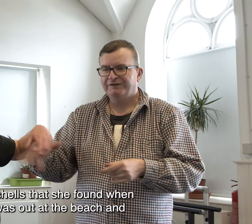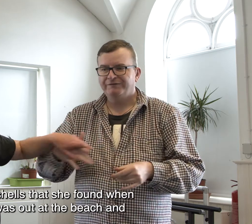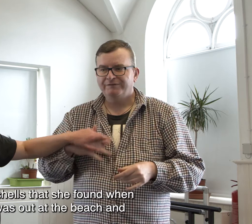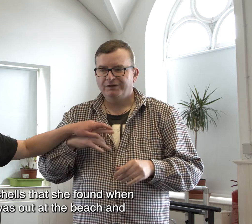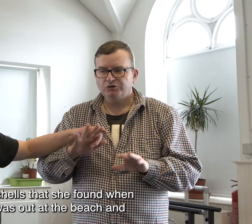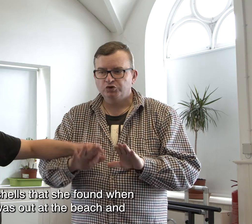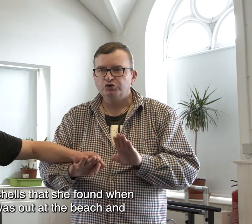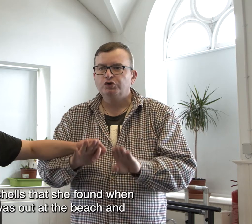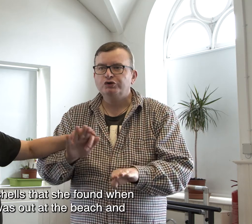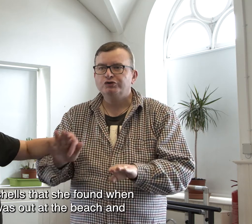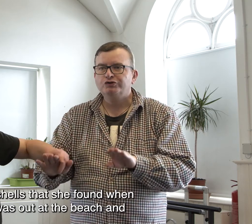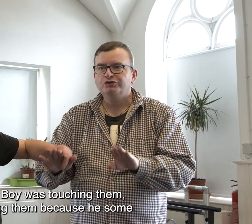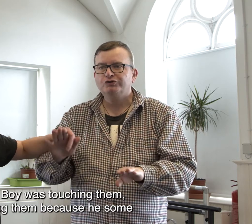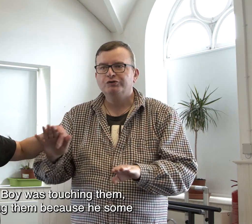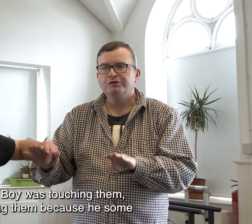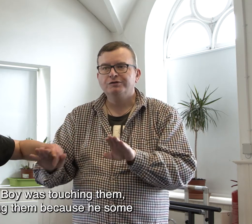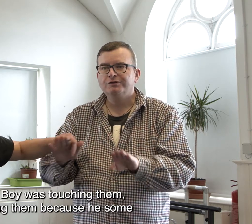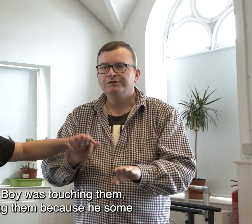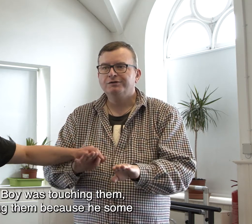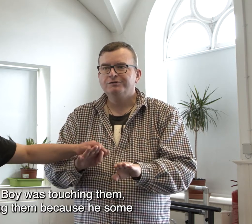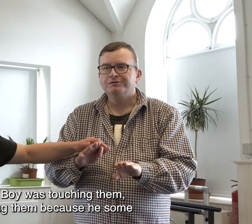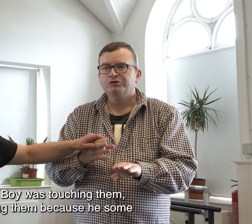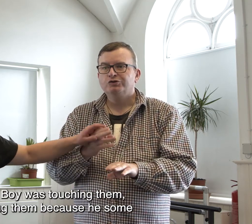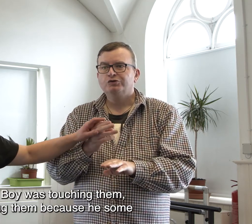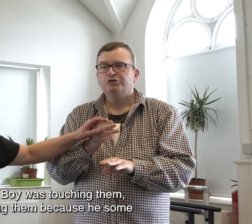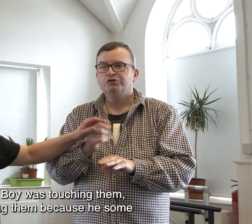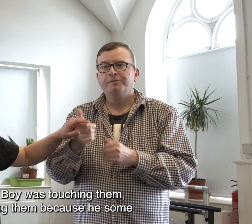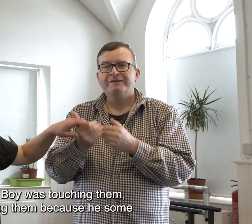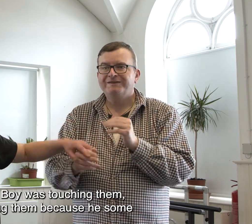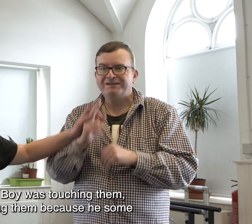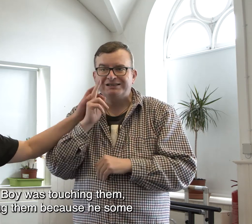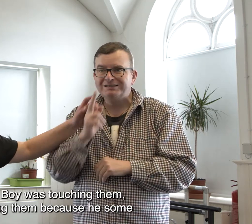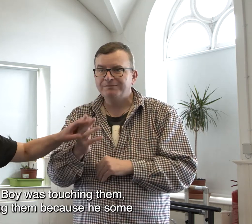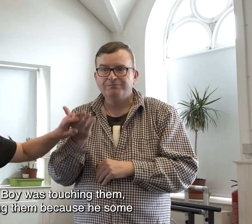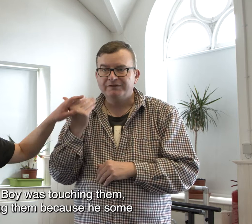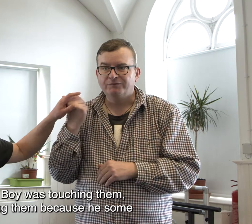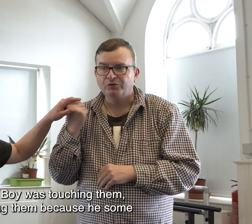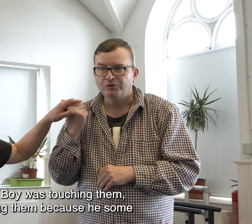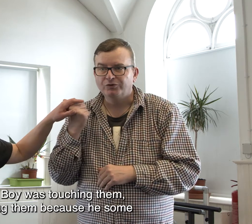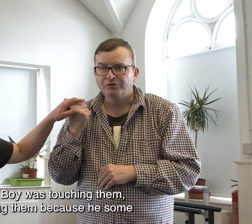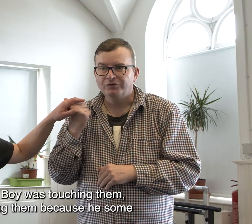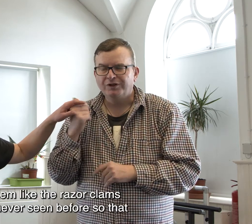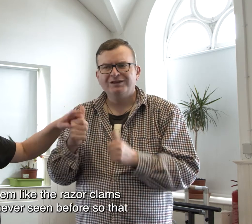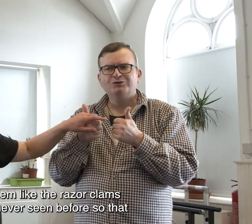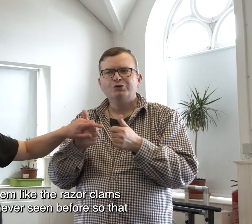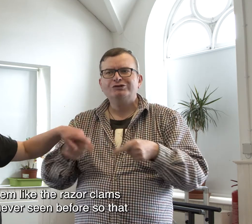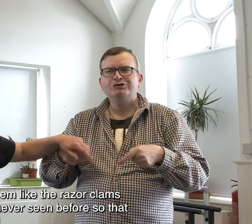at the beach, and John Boy was touching them, smelling them, because some of them, like the razor clams,